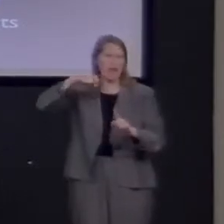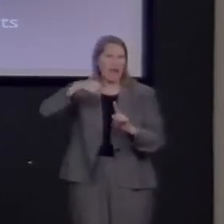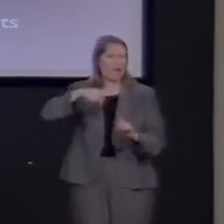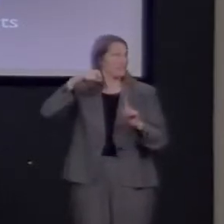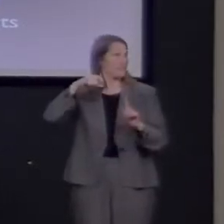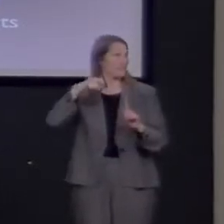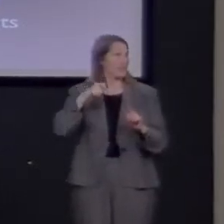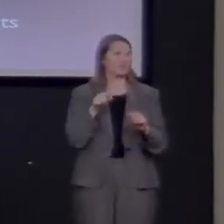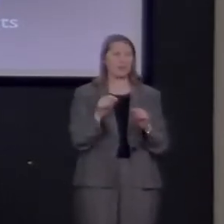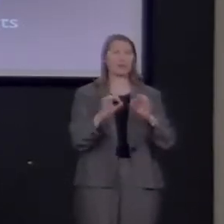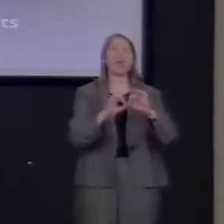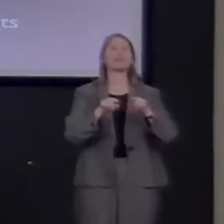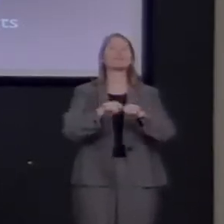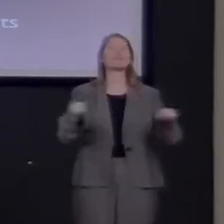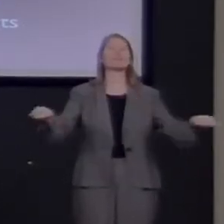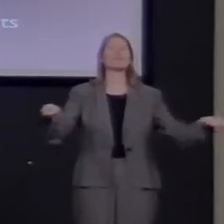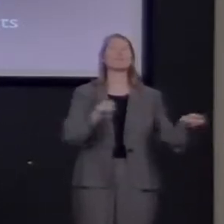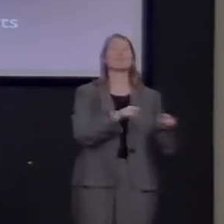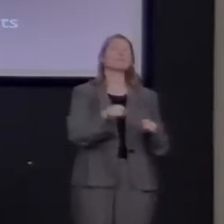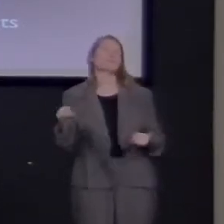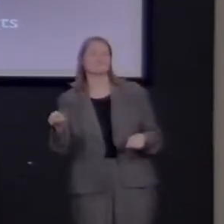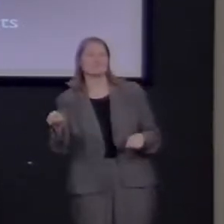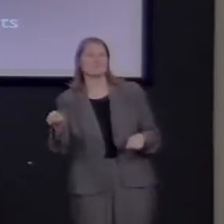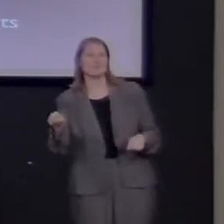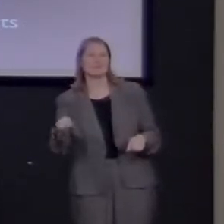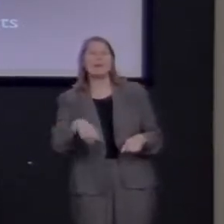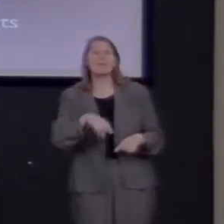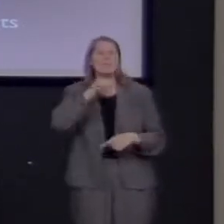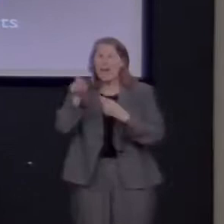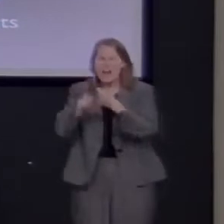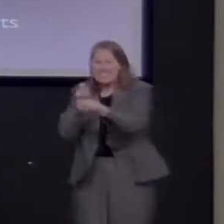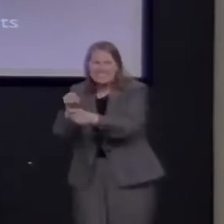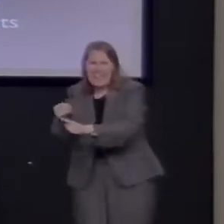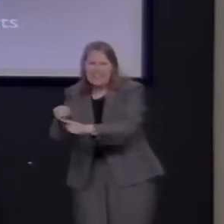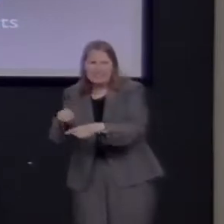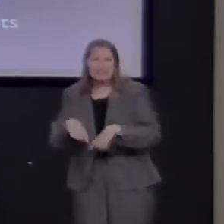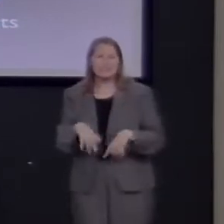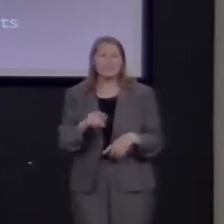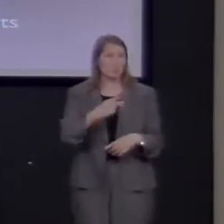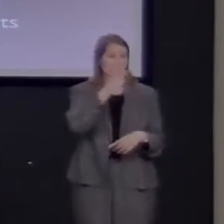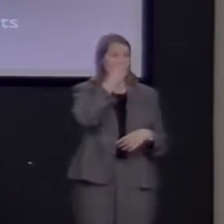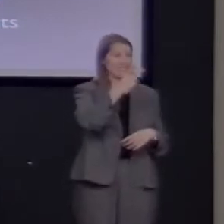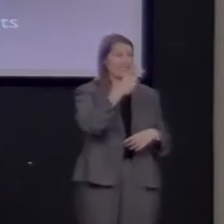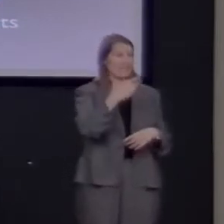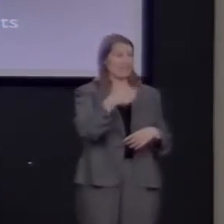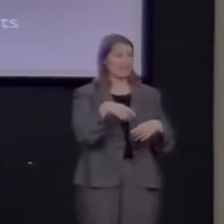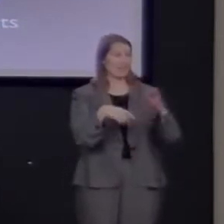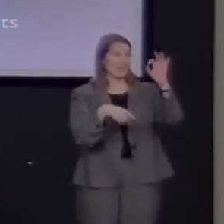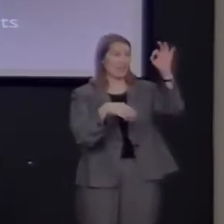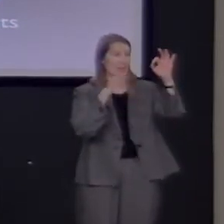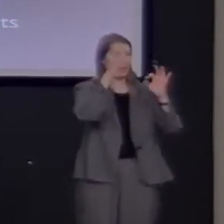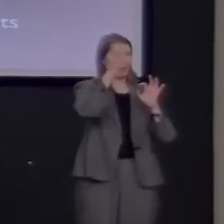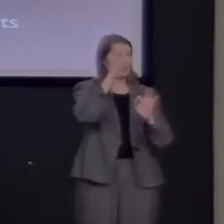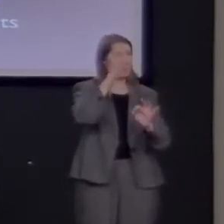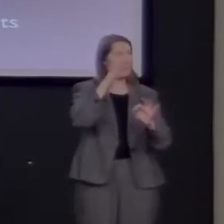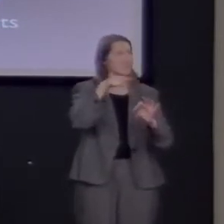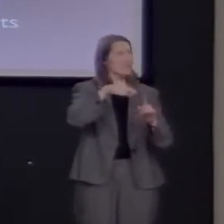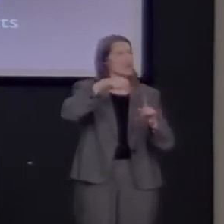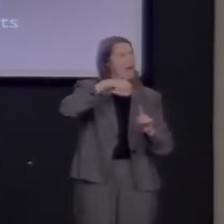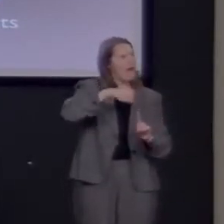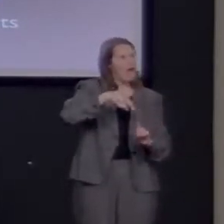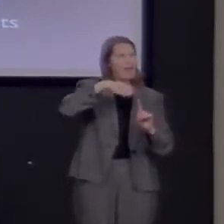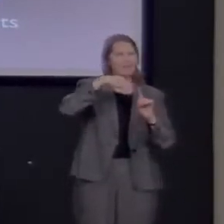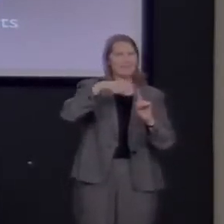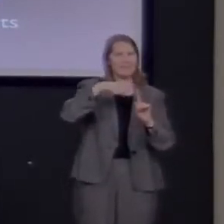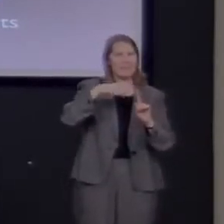position on the number line. But the thing is, it's not a discrete representation, because when you see 3, you also slightly activate the